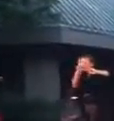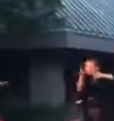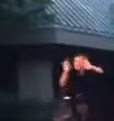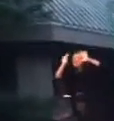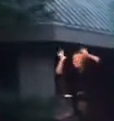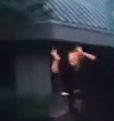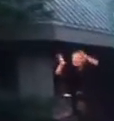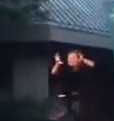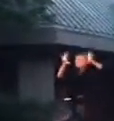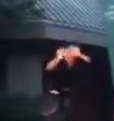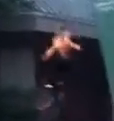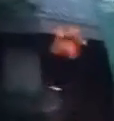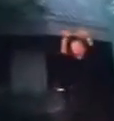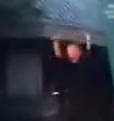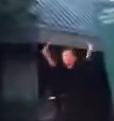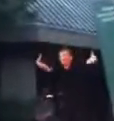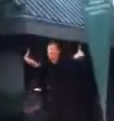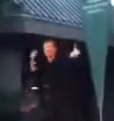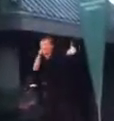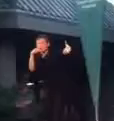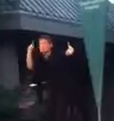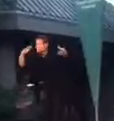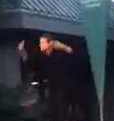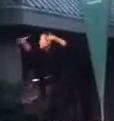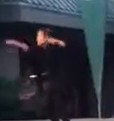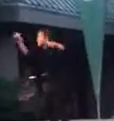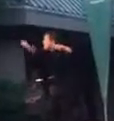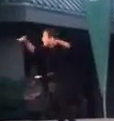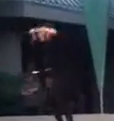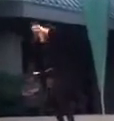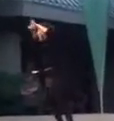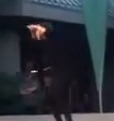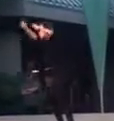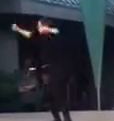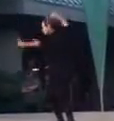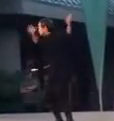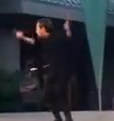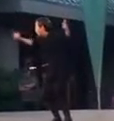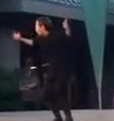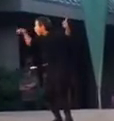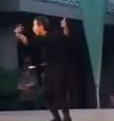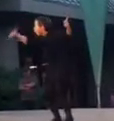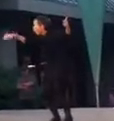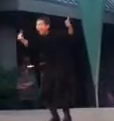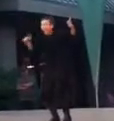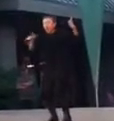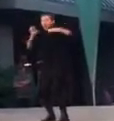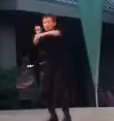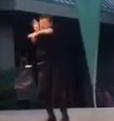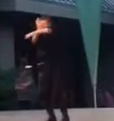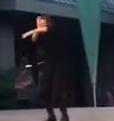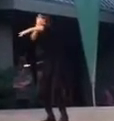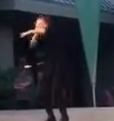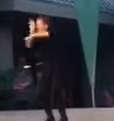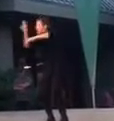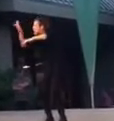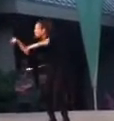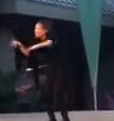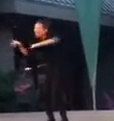And he saw in the middle of the floor a goblin that looked like a giant as big as a cow, but it was a